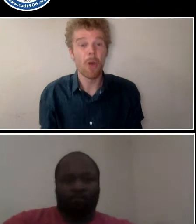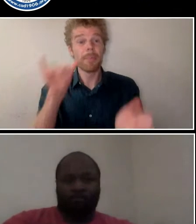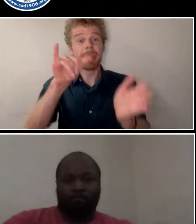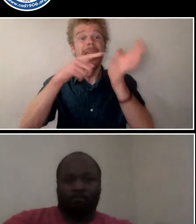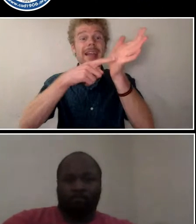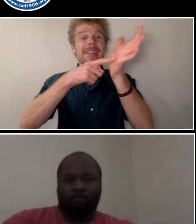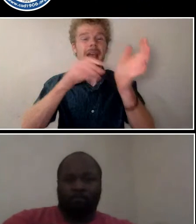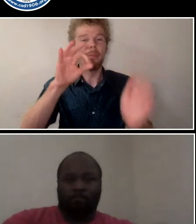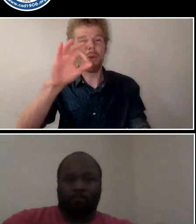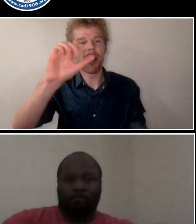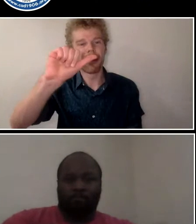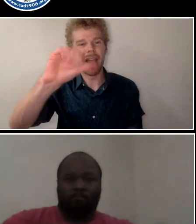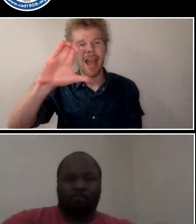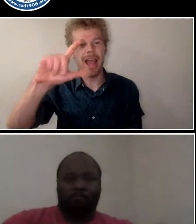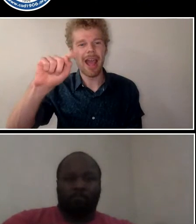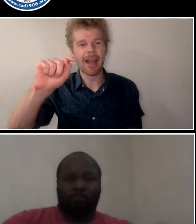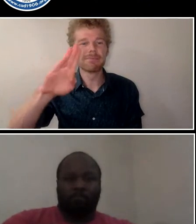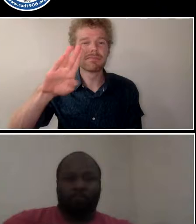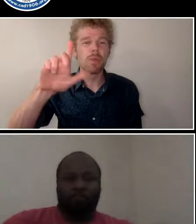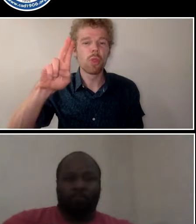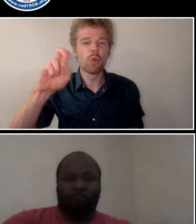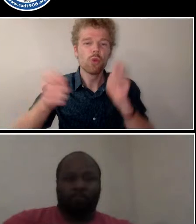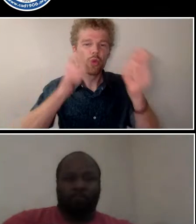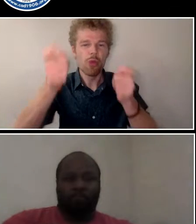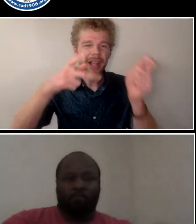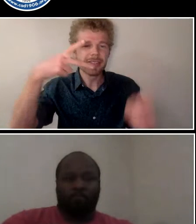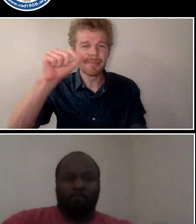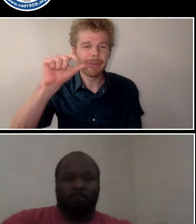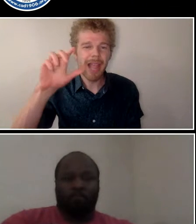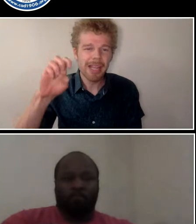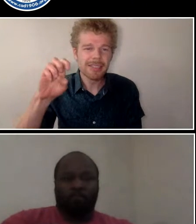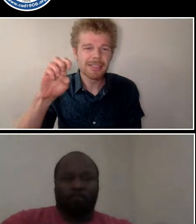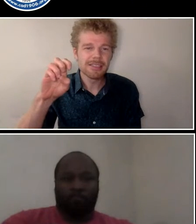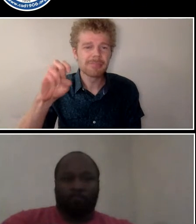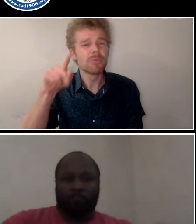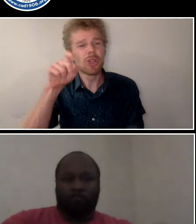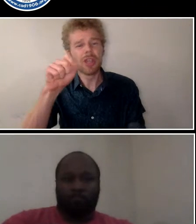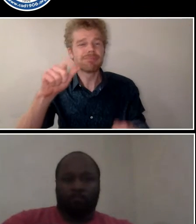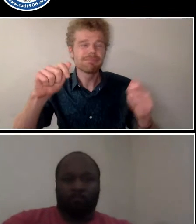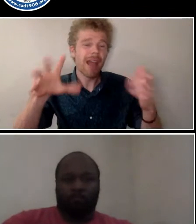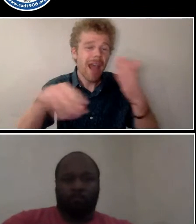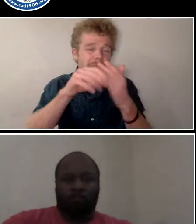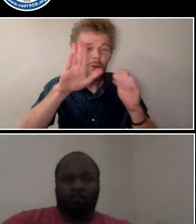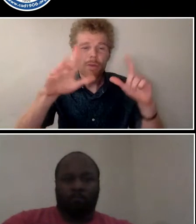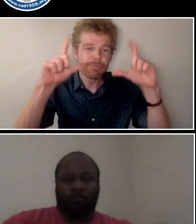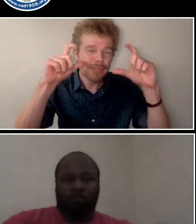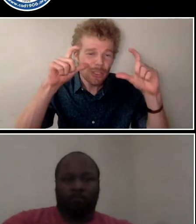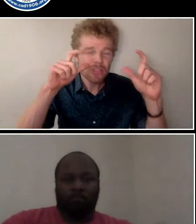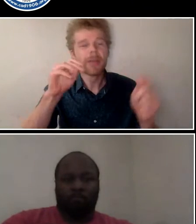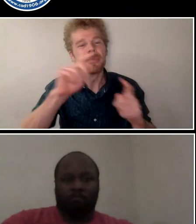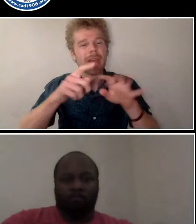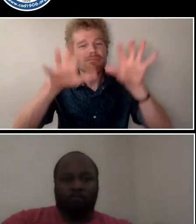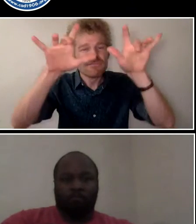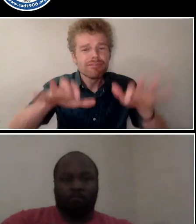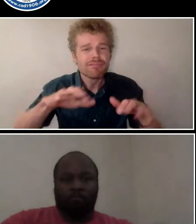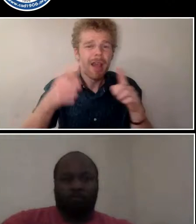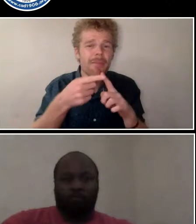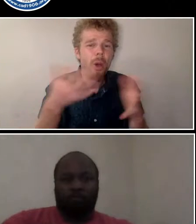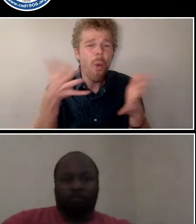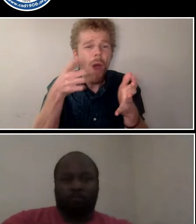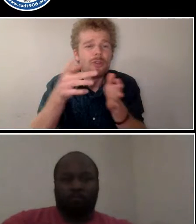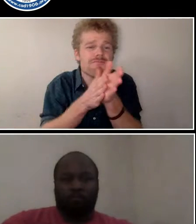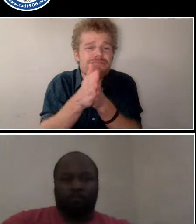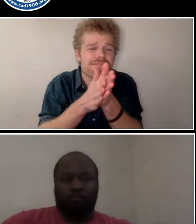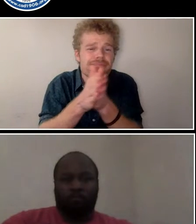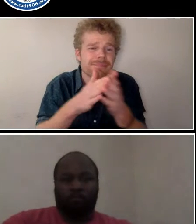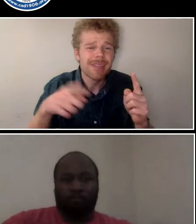Right. Amen. Now here's an example of what an ActBlue donation page